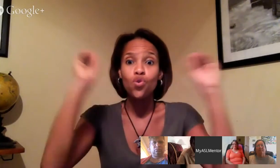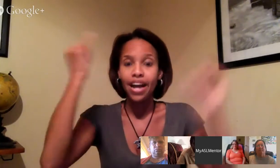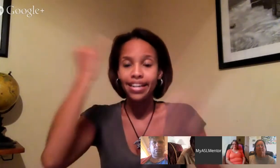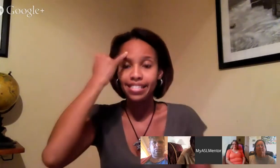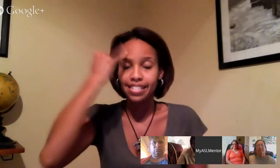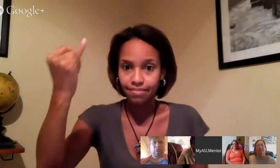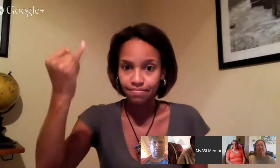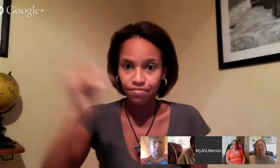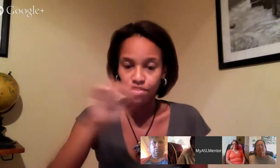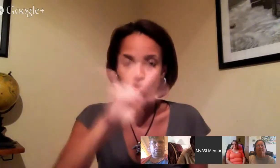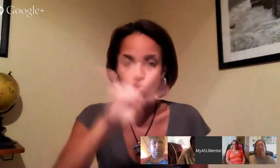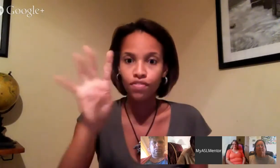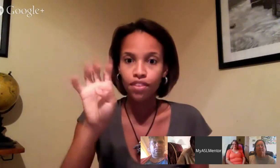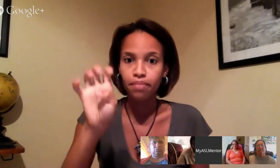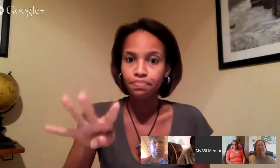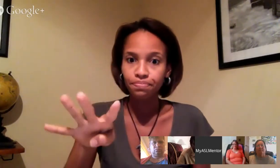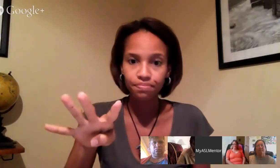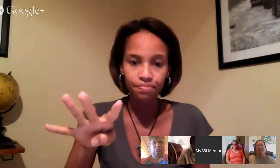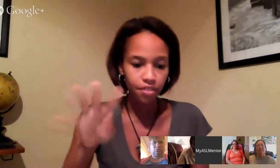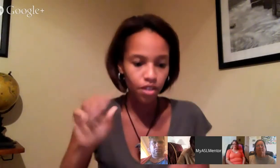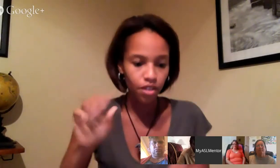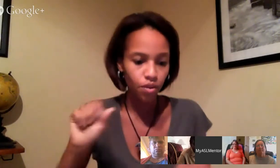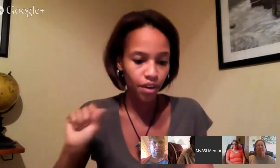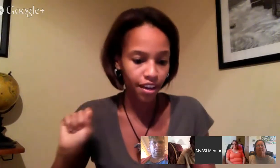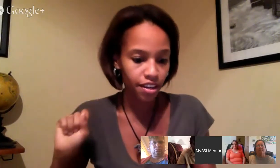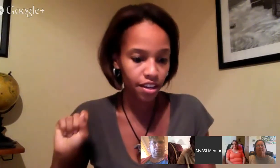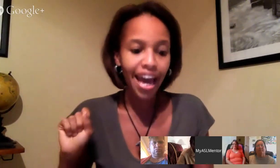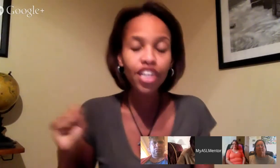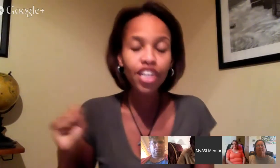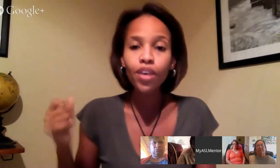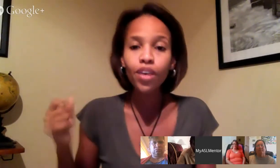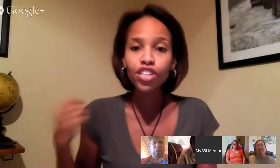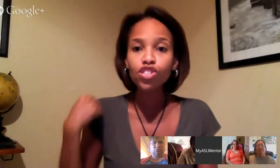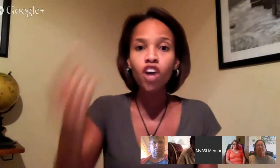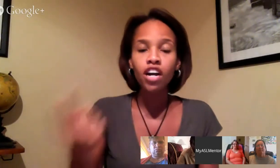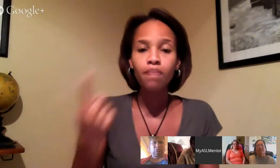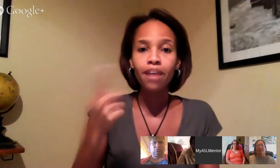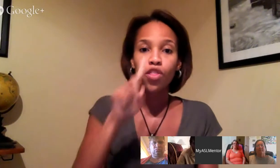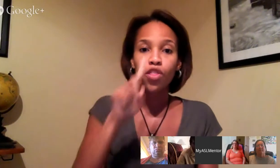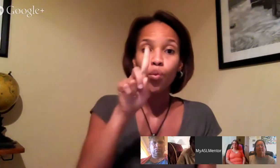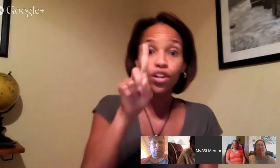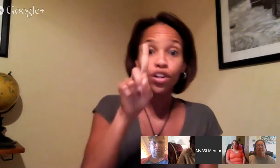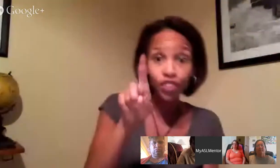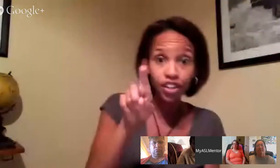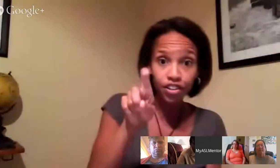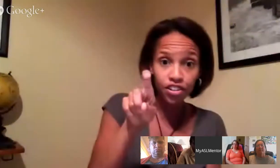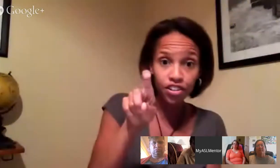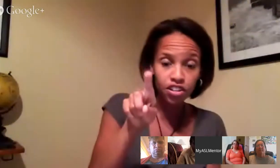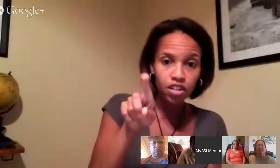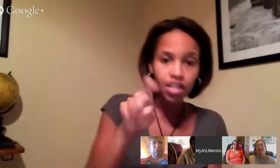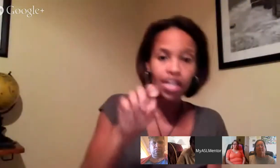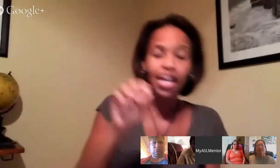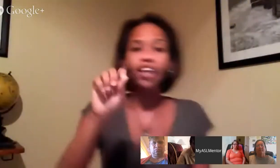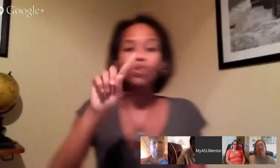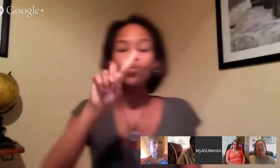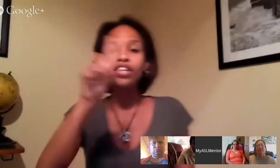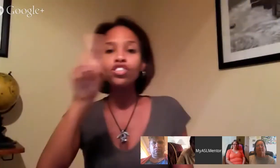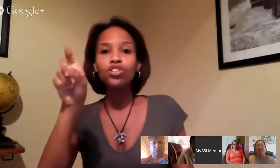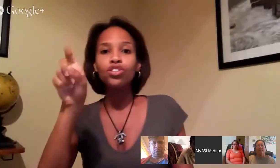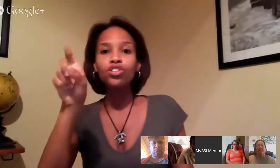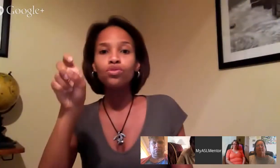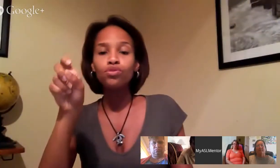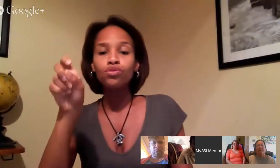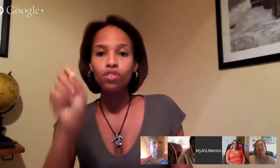no idea. 4 of them. Okay. Any questions so far about the wiggle finger and when